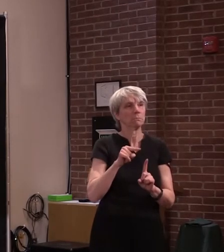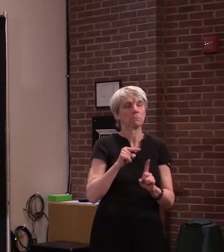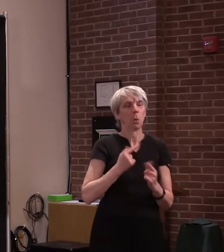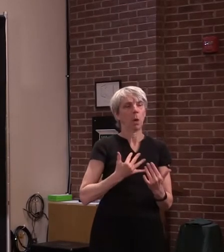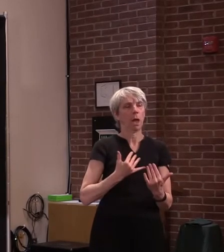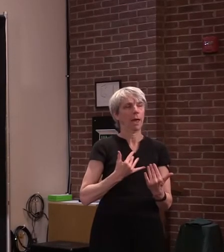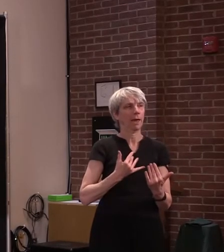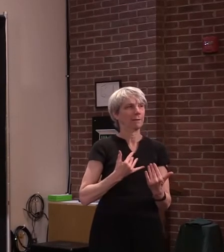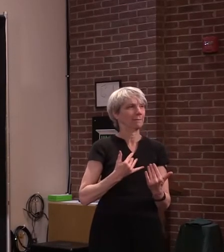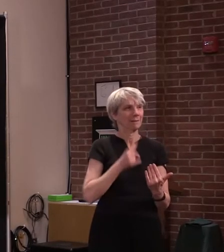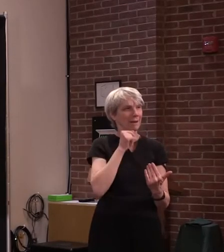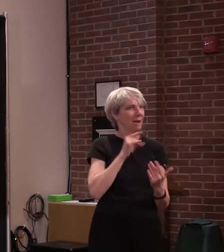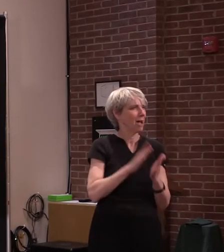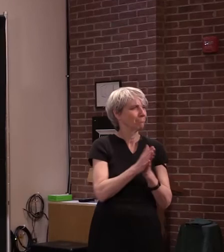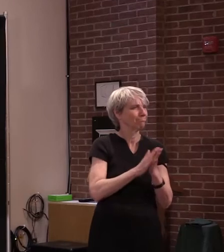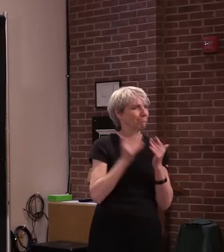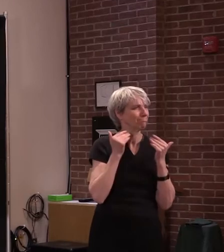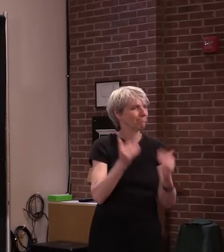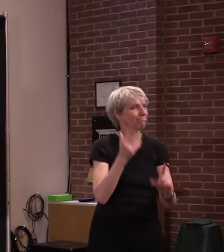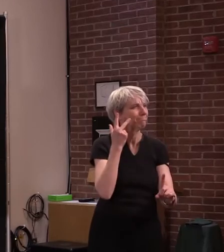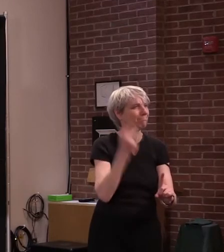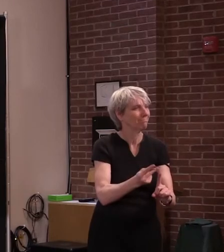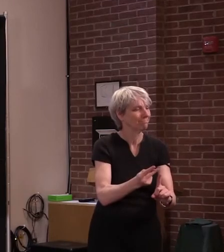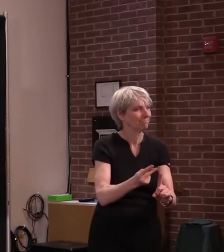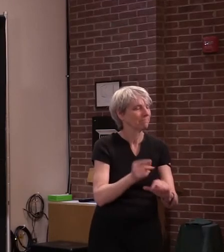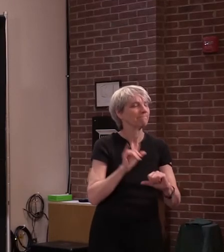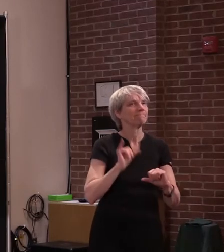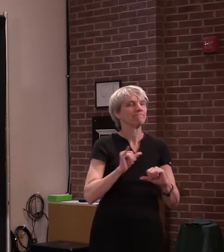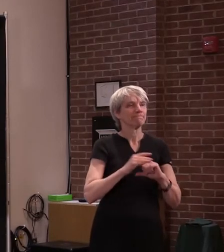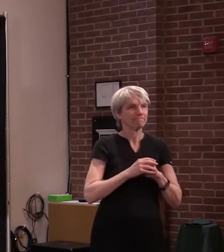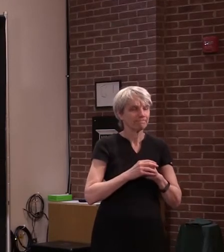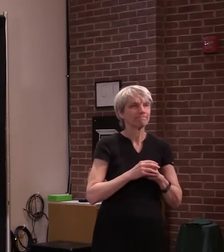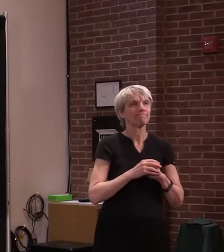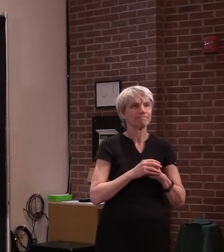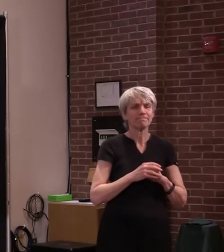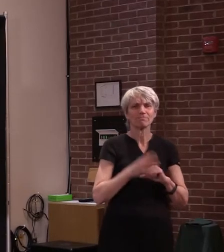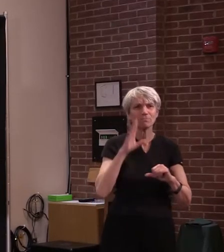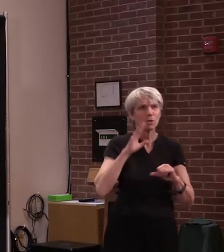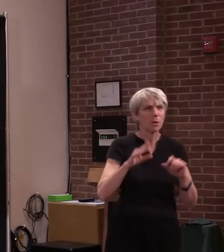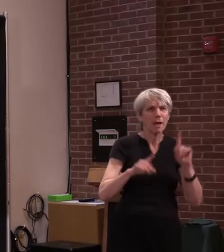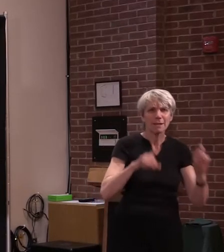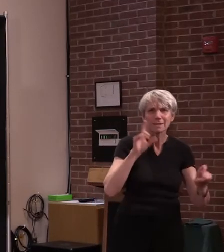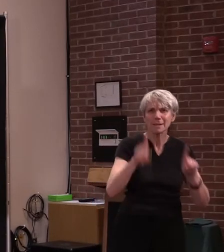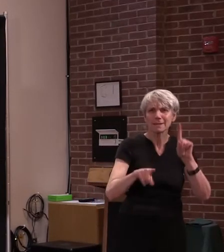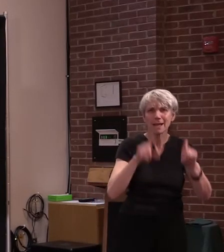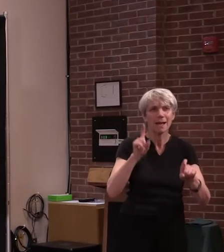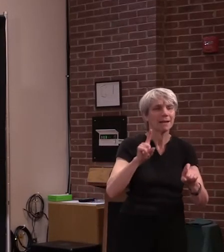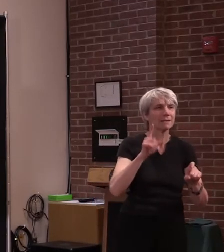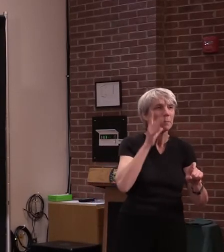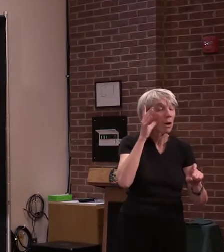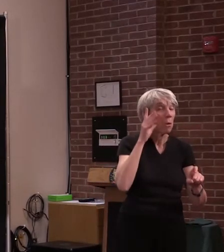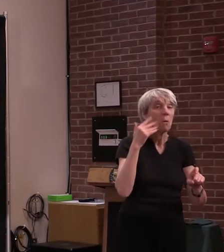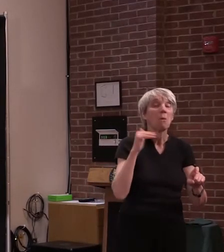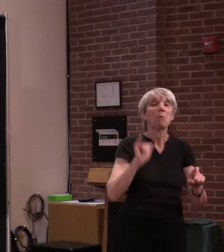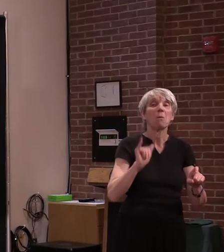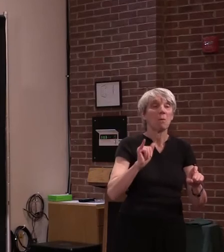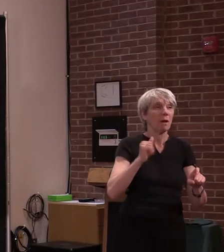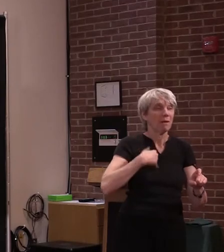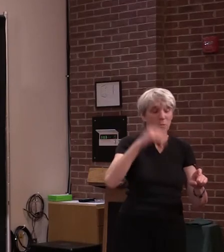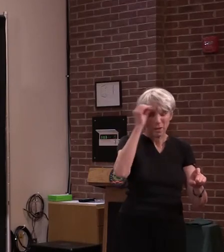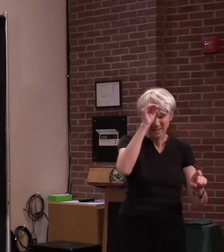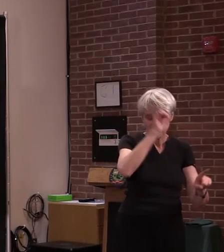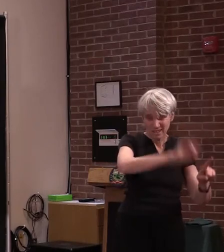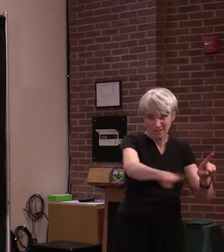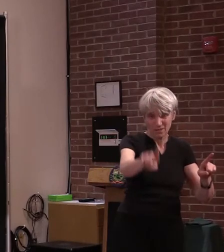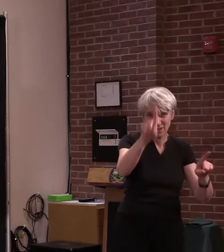for the COVID vaccine. So it really varies when we talk to families. It's sort of all over the place in terms of for those